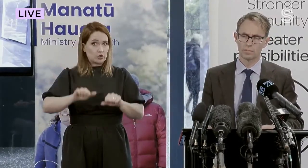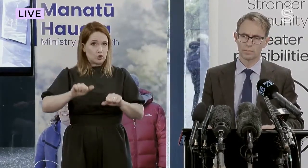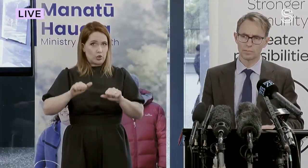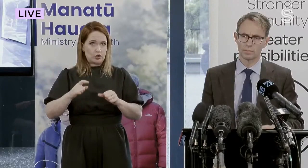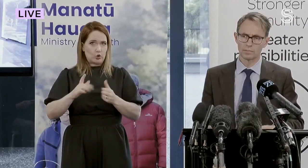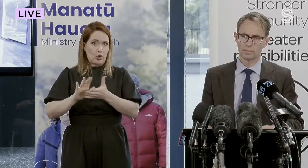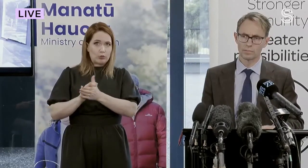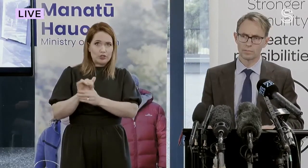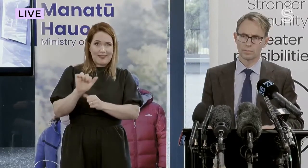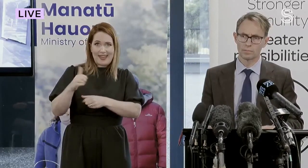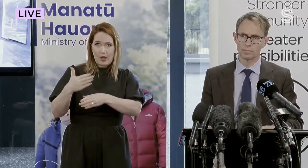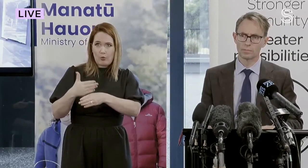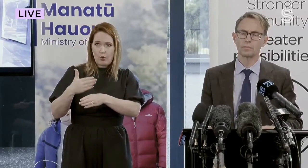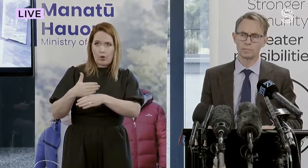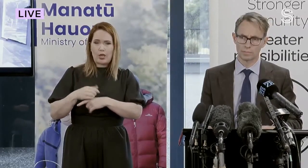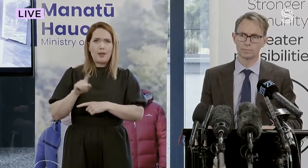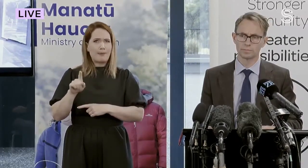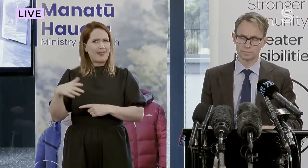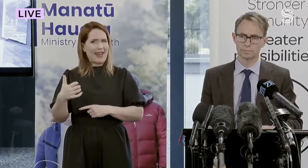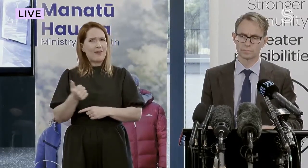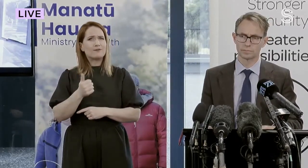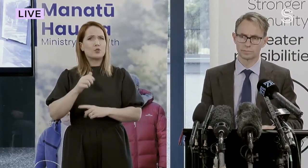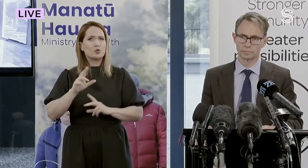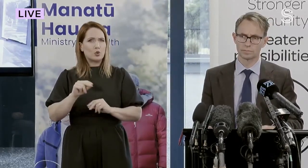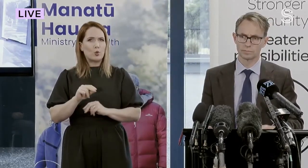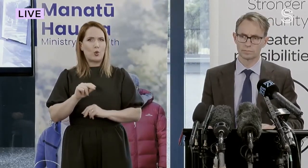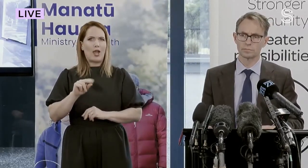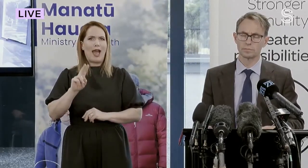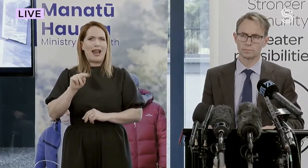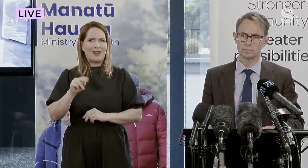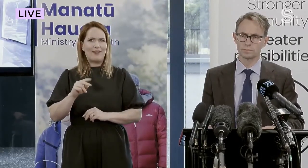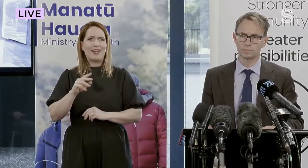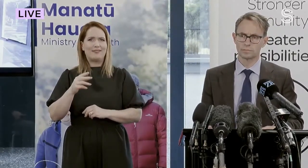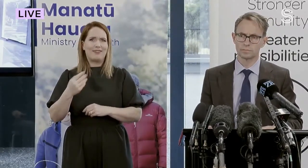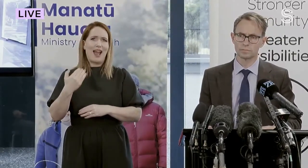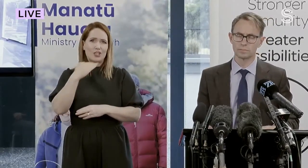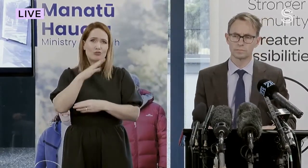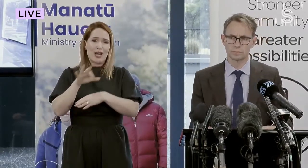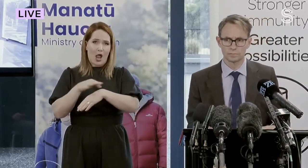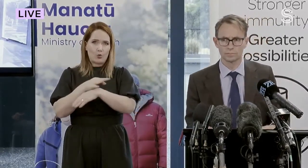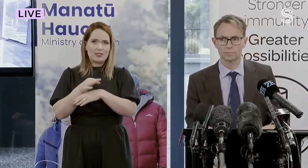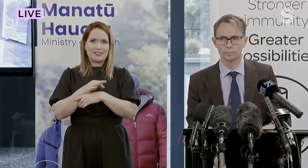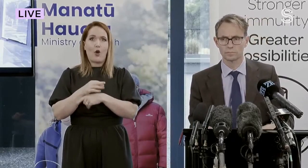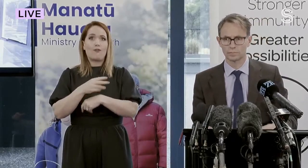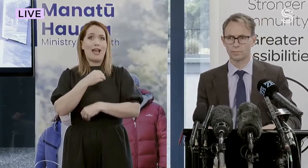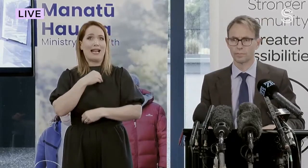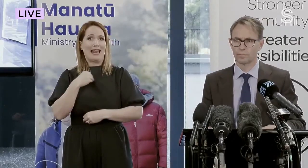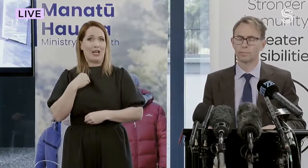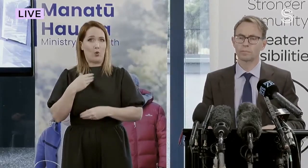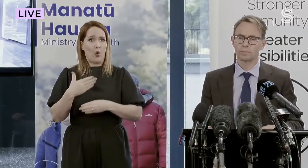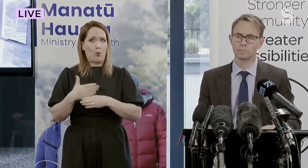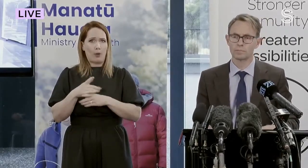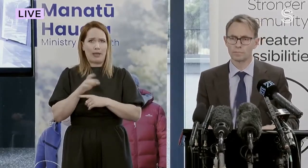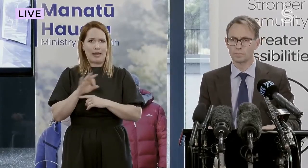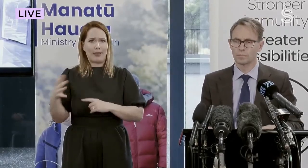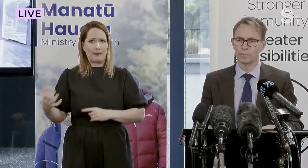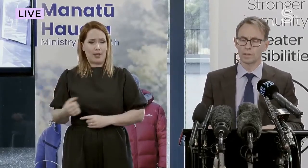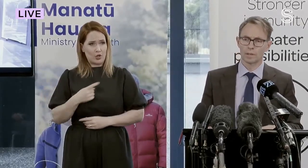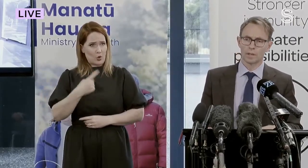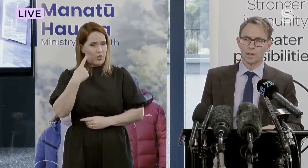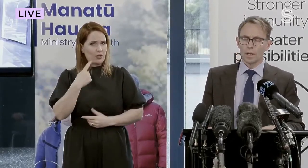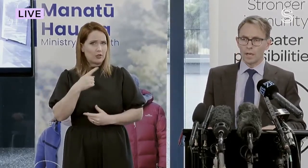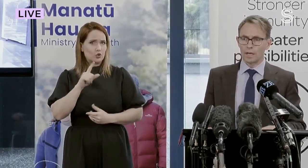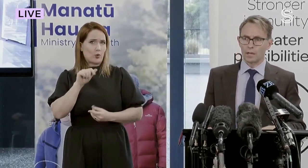those students, they have to do 1,100 hours of clinical work and it's all unpaid. Do you think that's fair, given that we're trying to get more nursing students through the system and